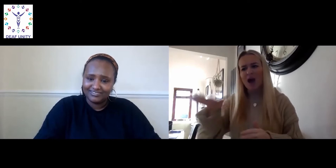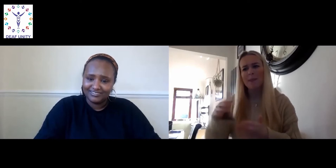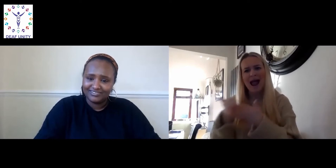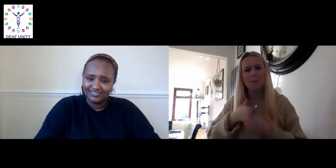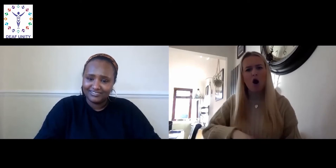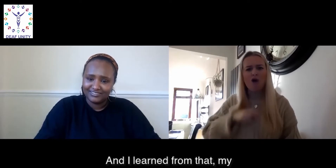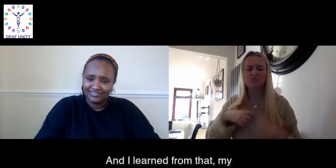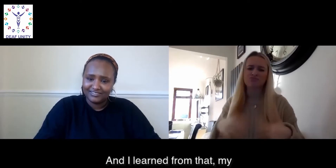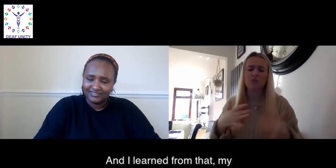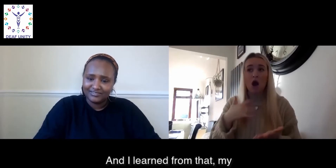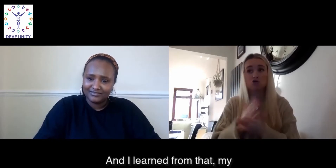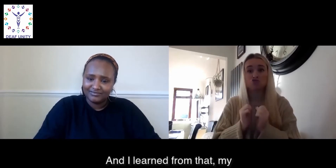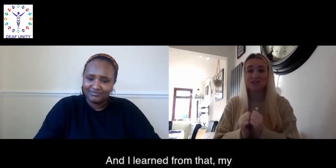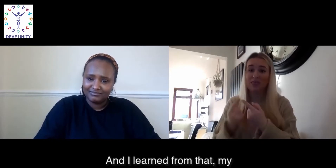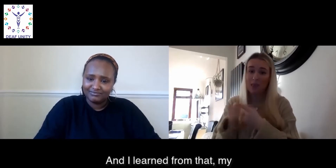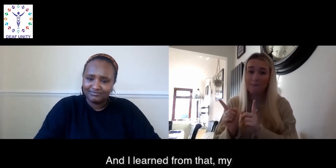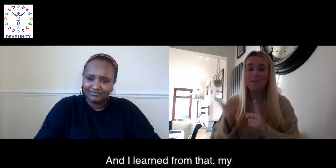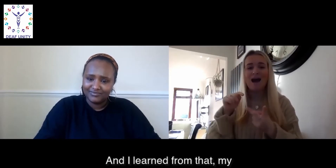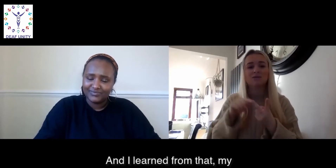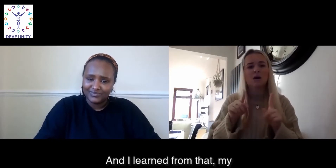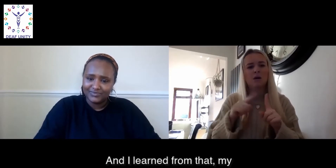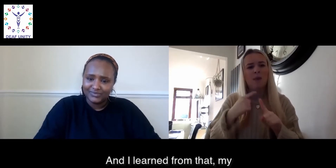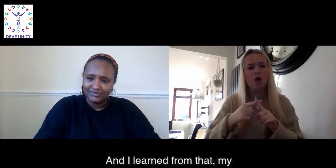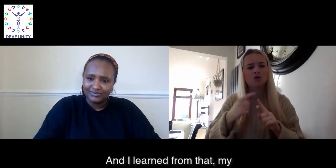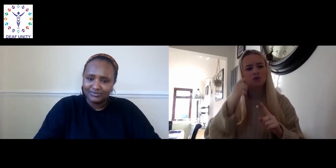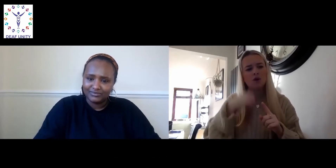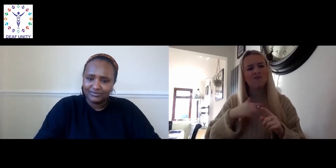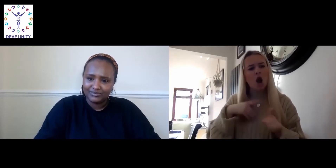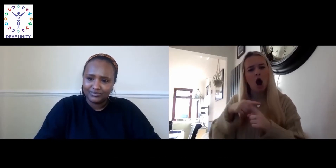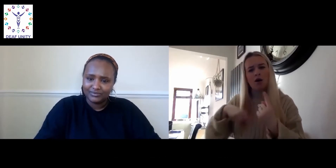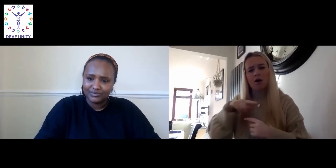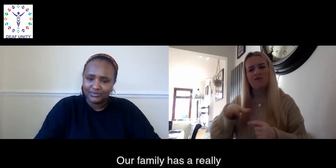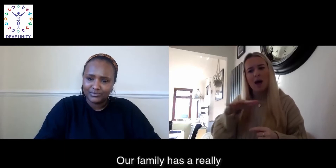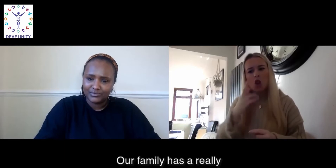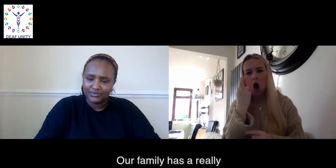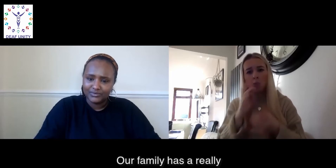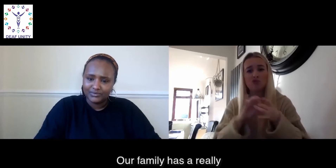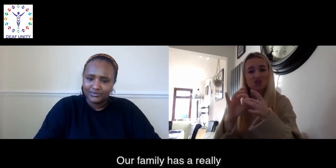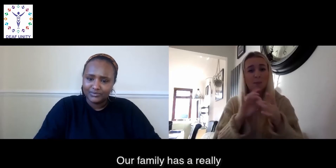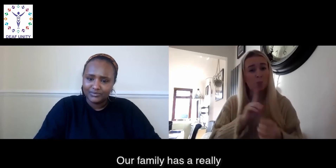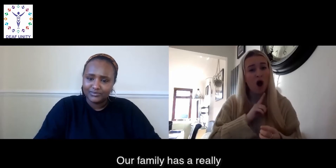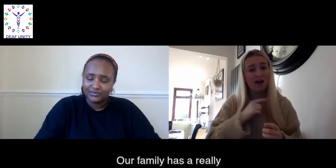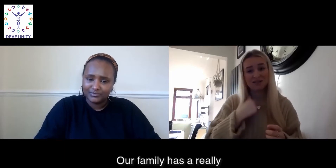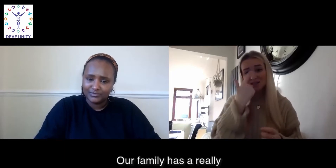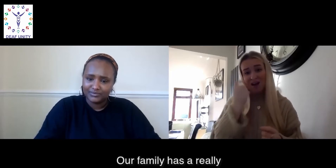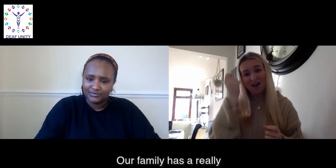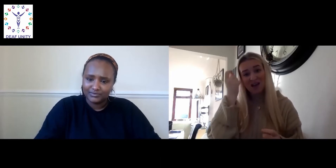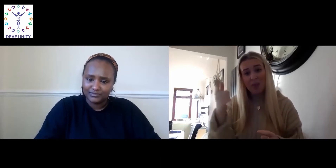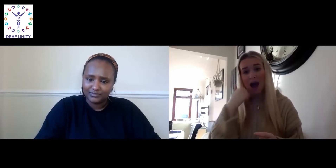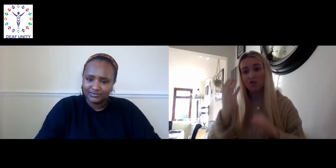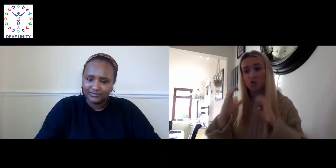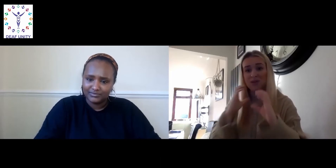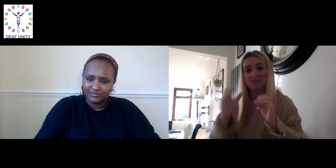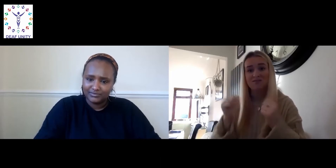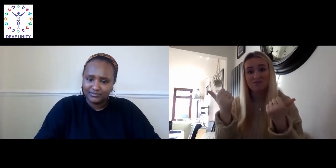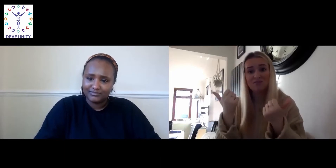okay. And I learnt from that. My family really helped my confidence, and I really appreciate them. Our family has a really close relationship because they can understand